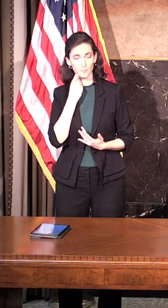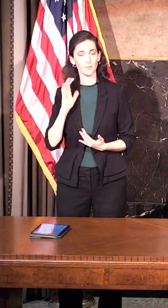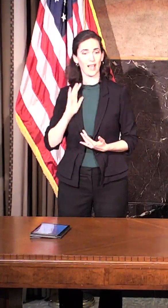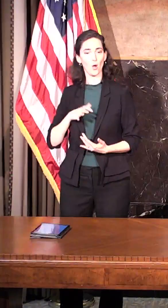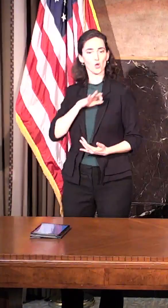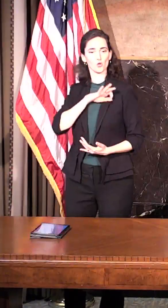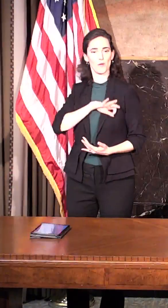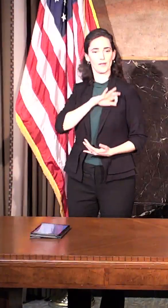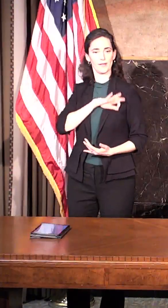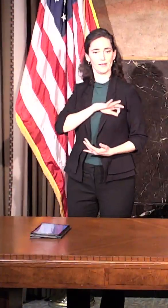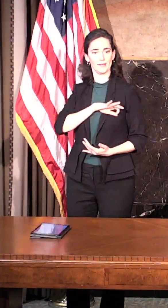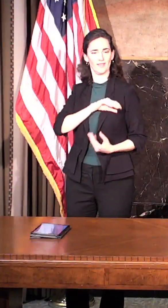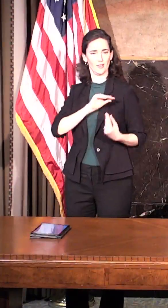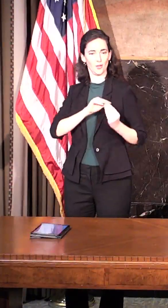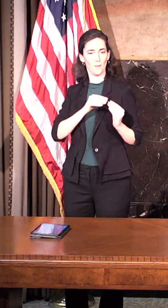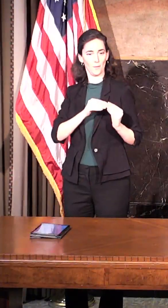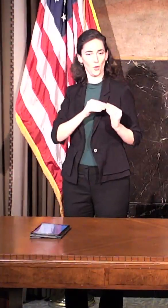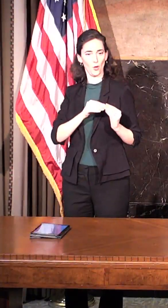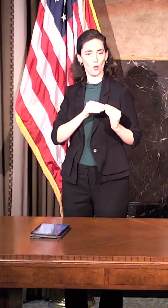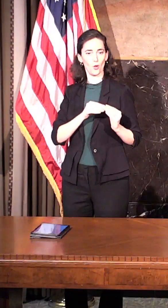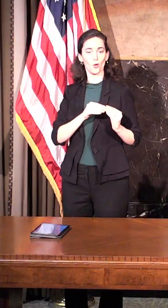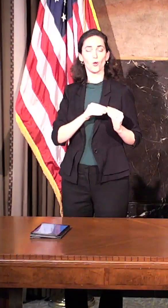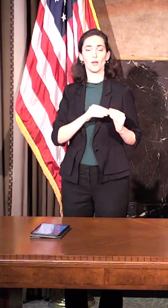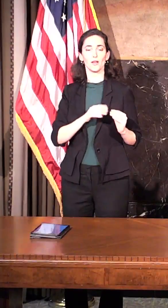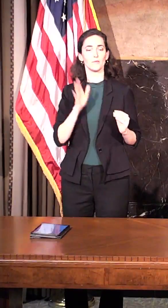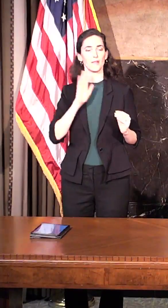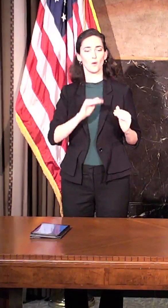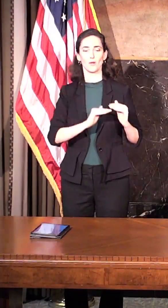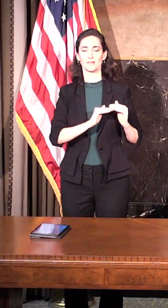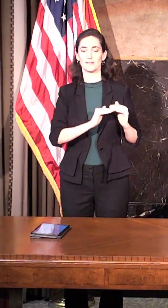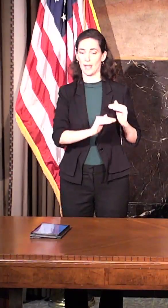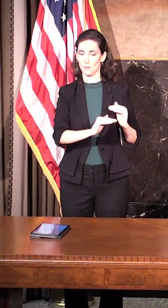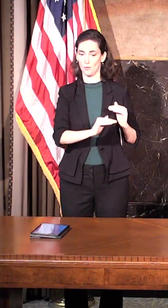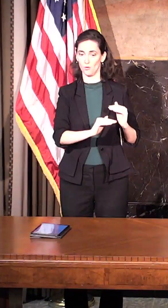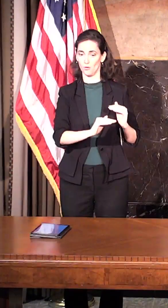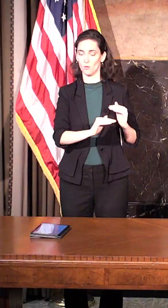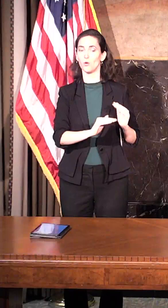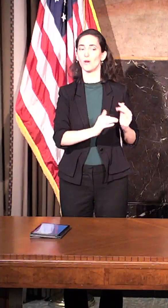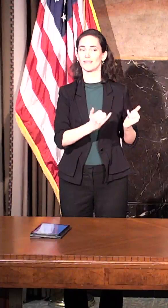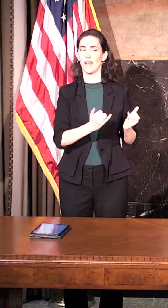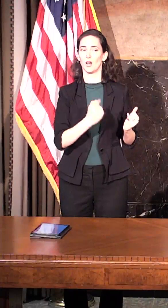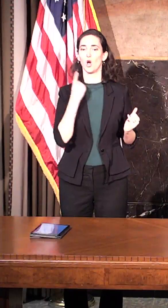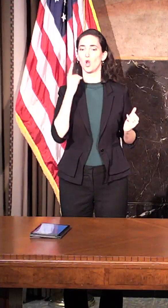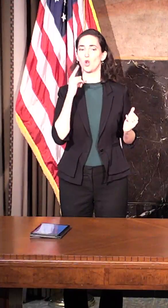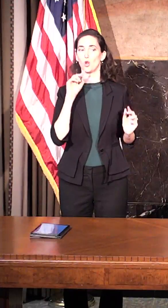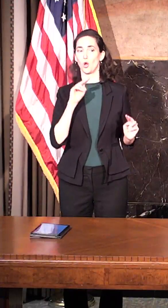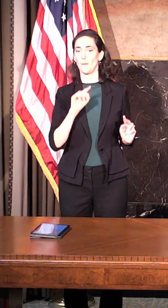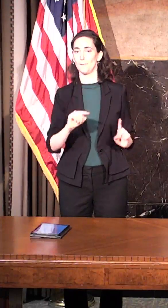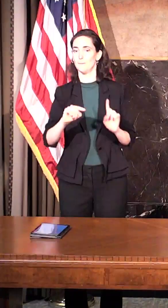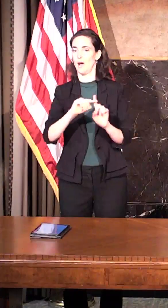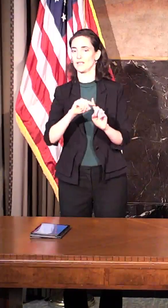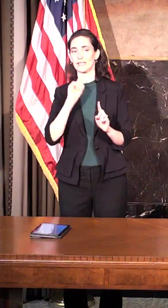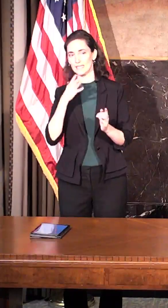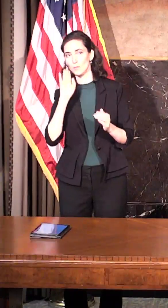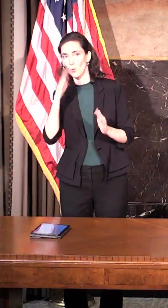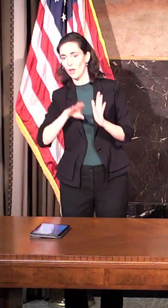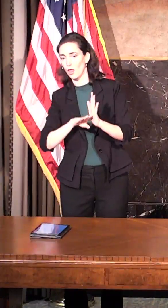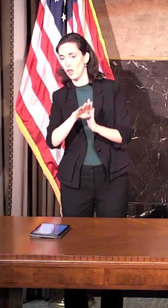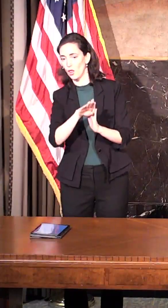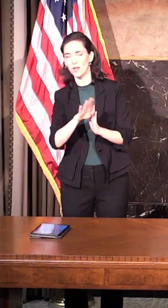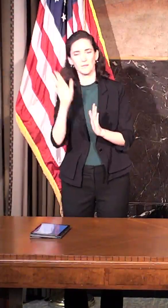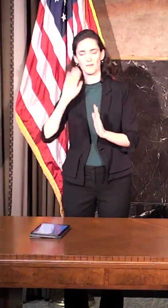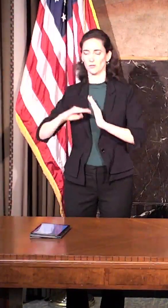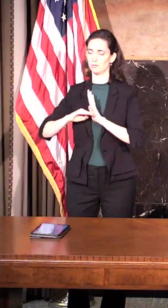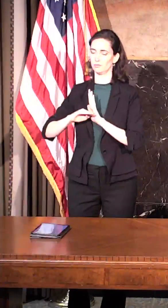credit rating from stable to positive, the outlook, I should say, from stable to positive. And this is the first step